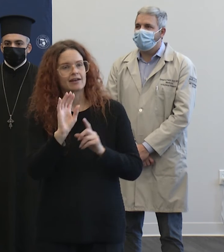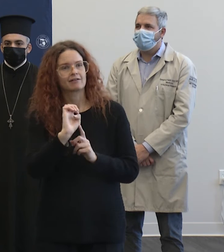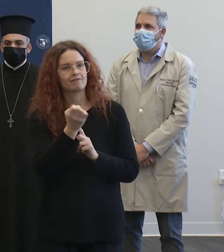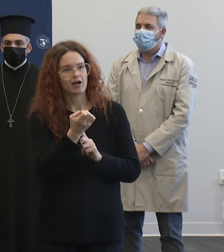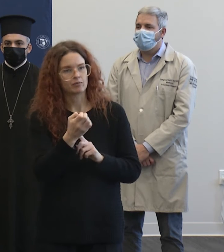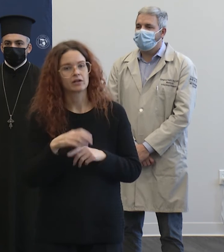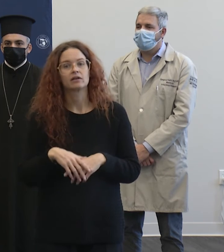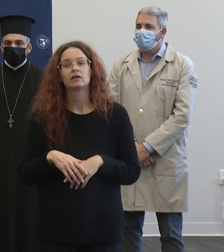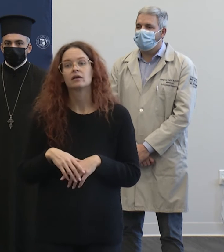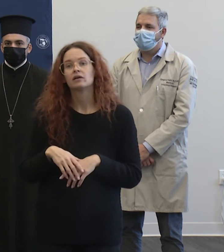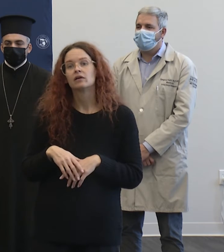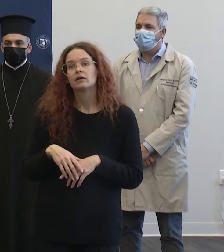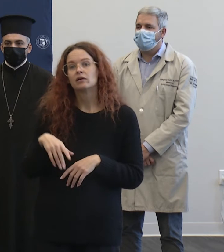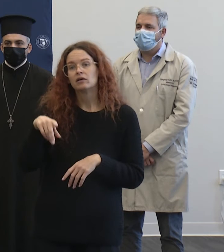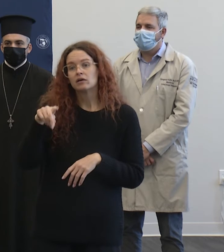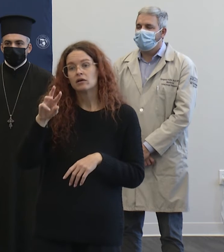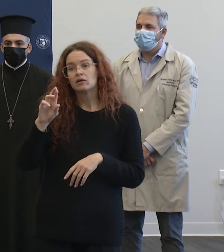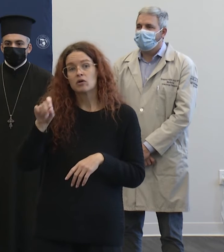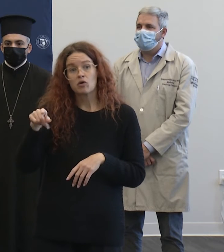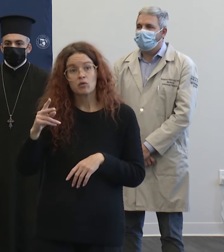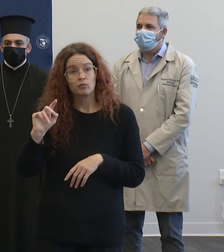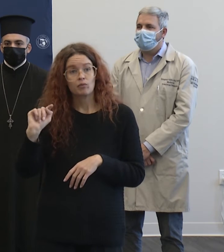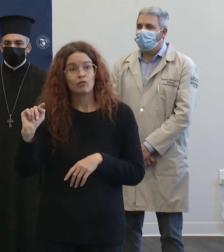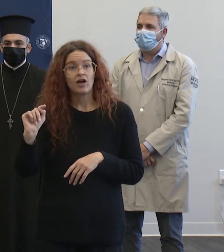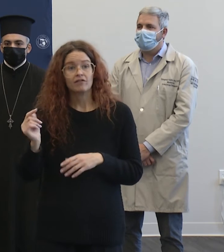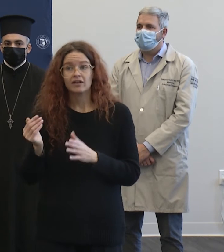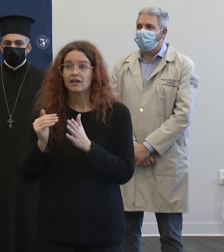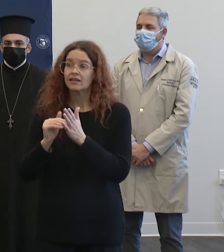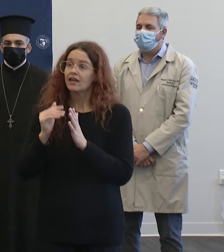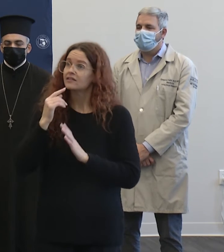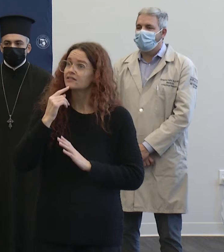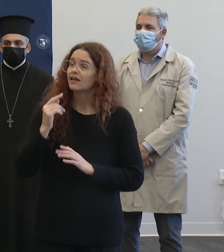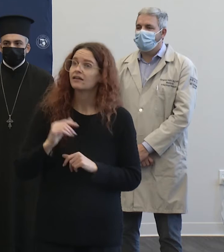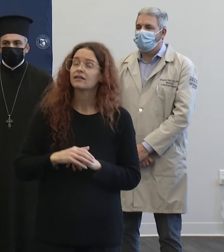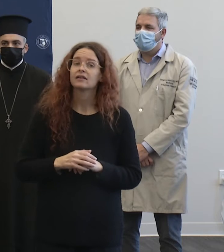The Prophet, peace and blessings be upon him, said,